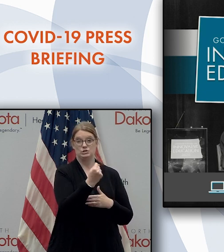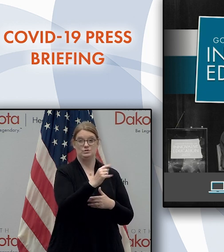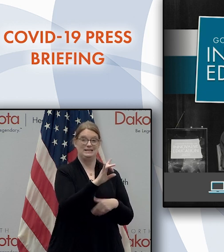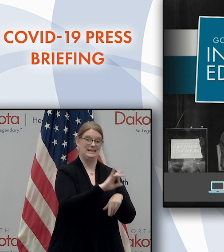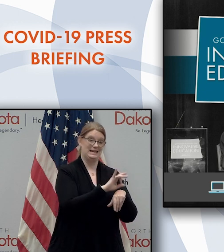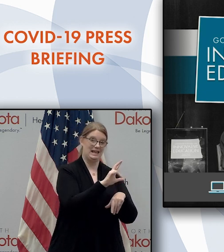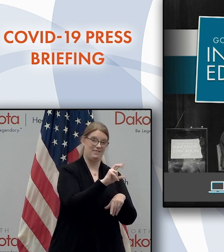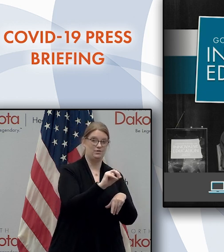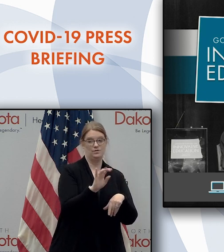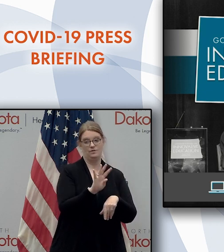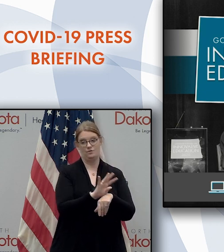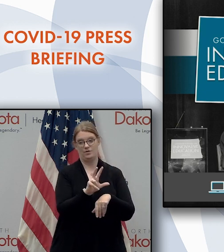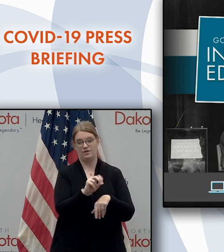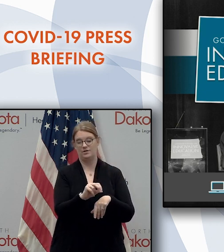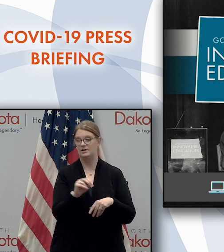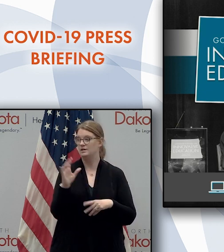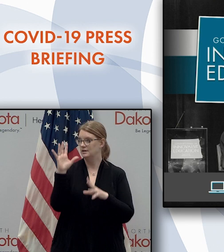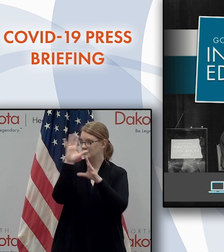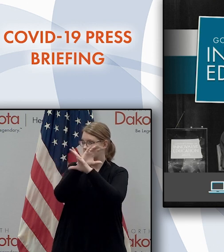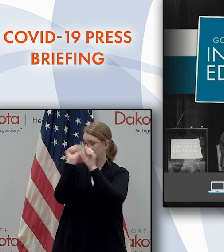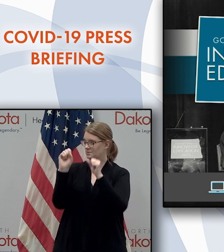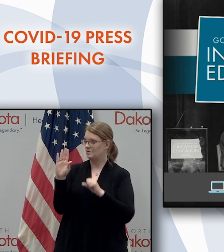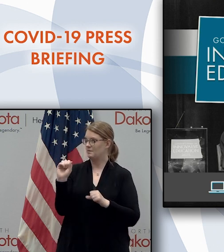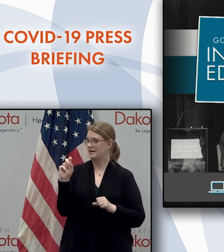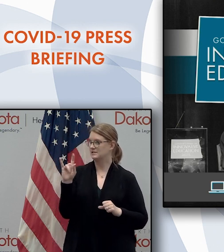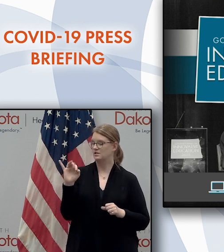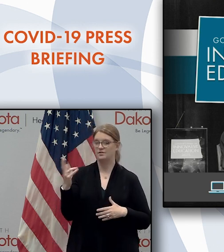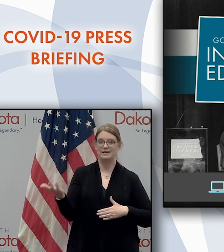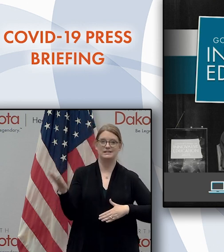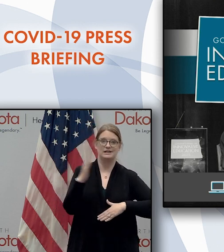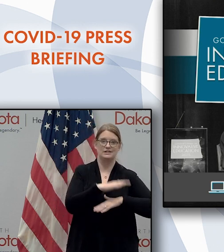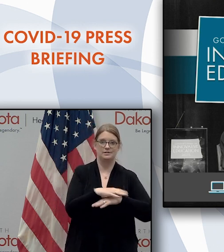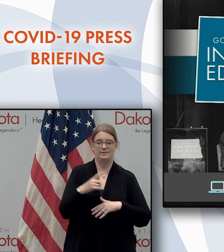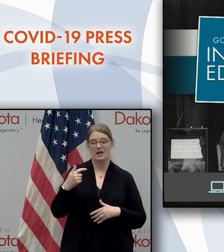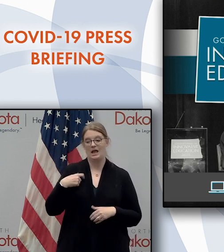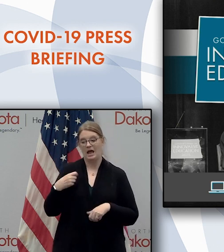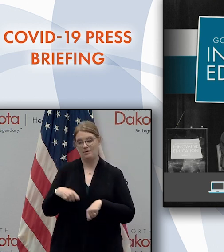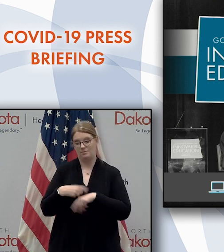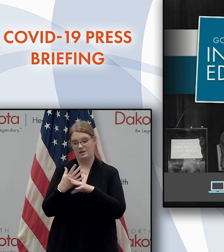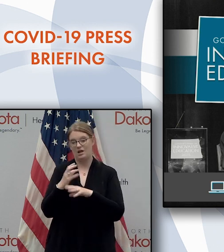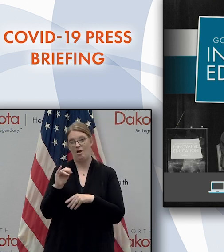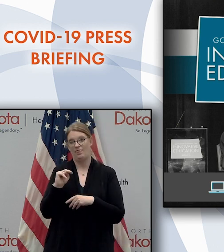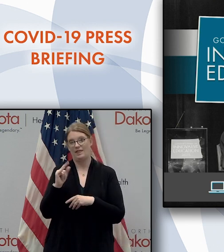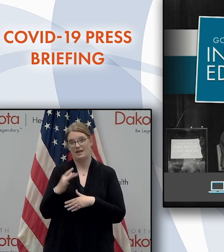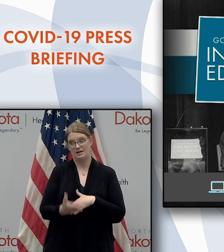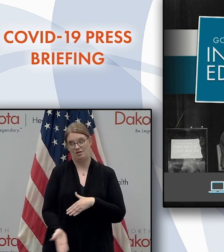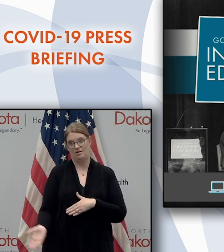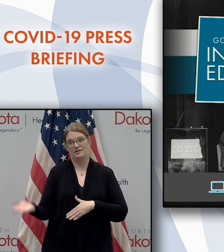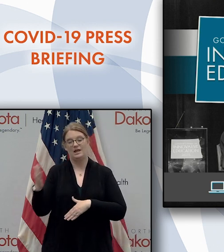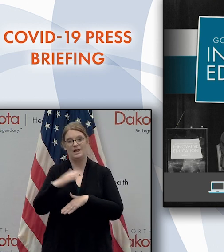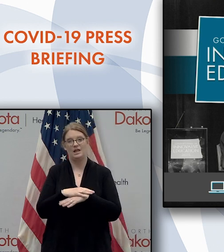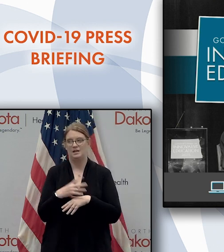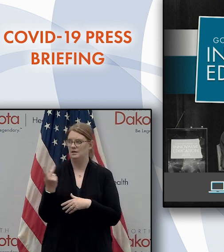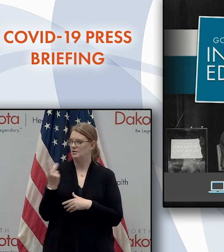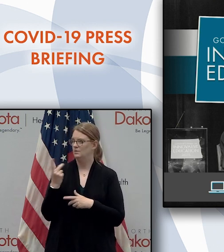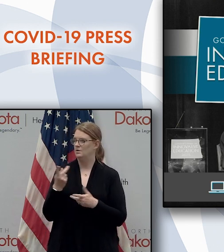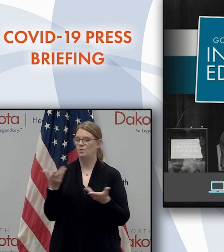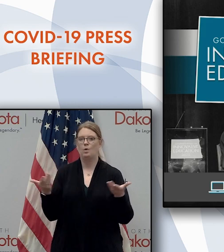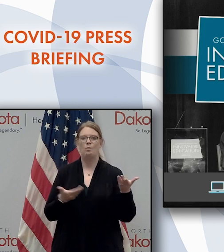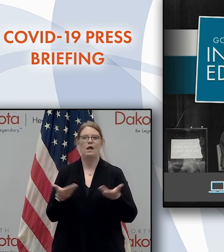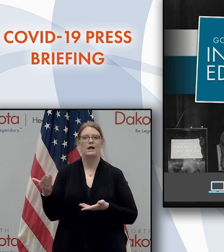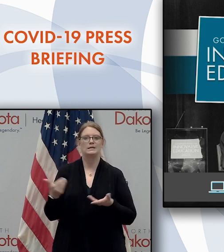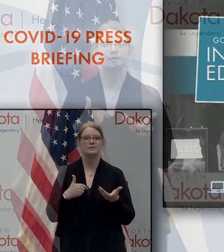to 4:30, Superintendent Baesler will be there the entire day. I'll be online the entire day. She and I will also both be doing welcomes